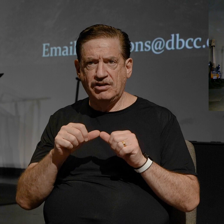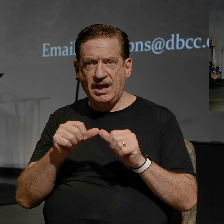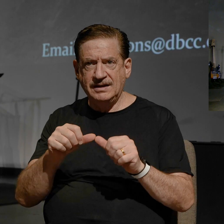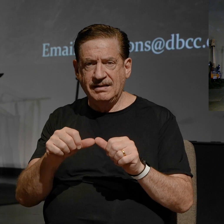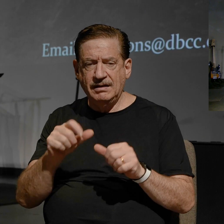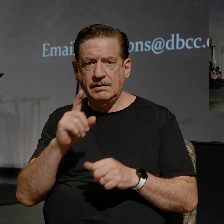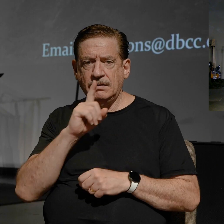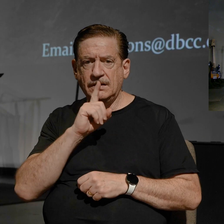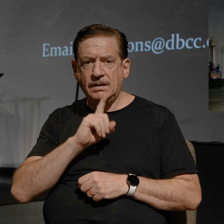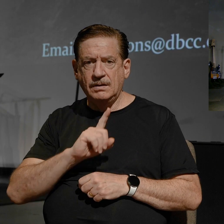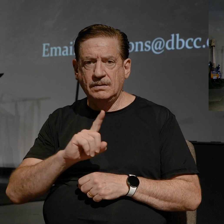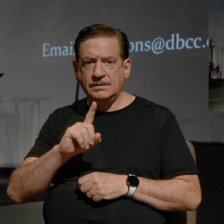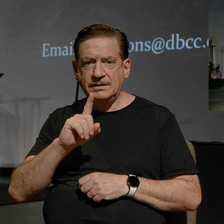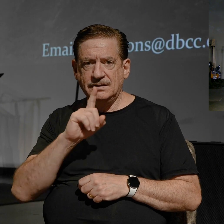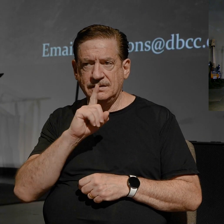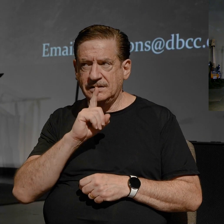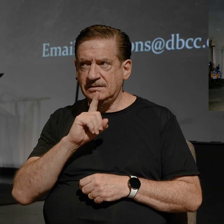lonely.